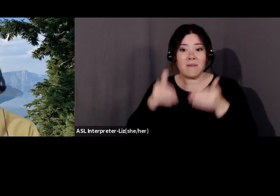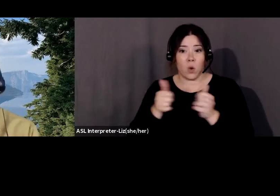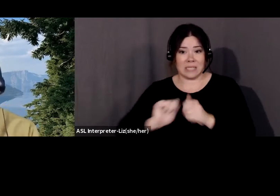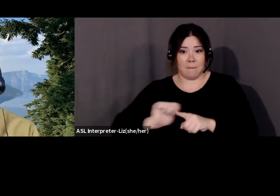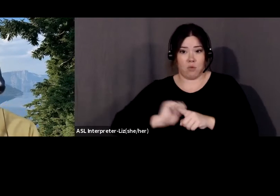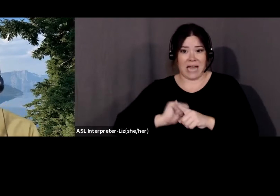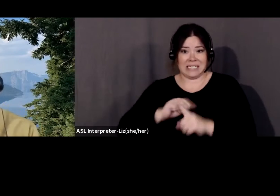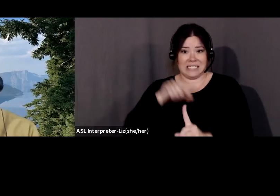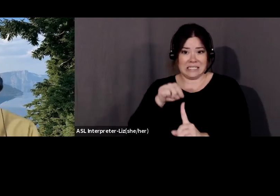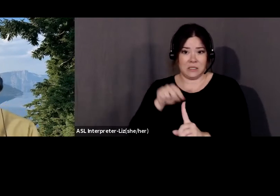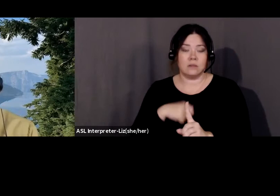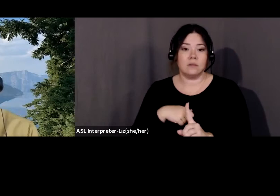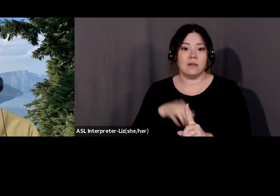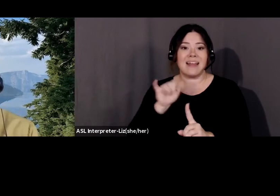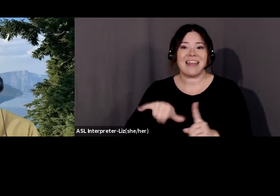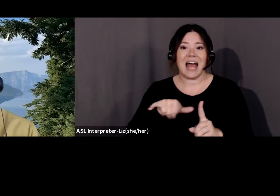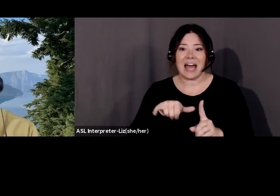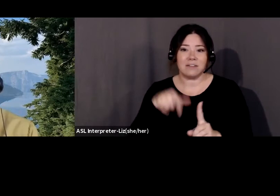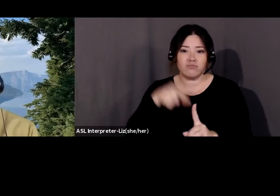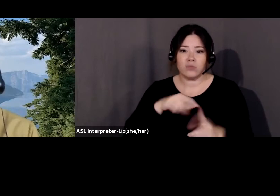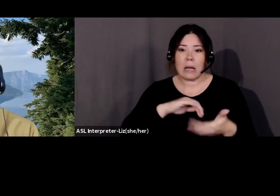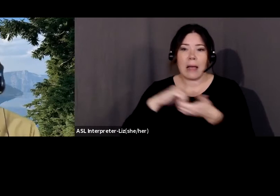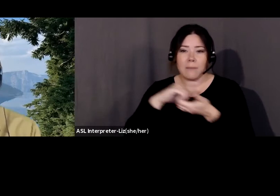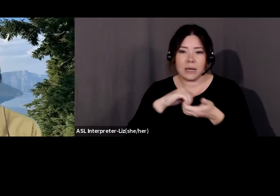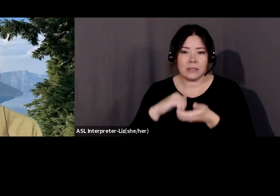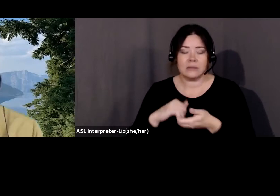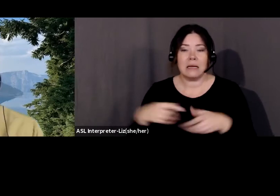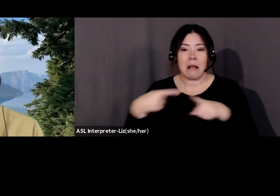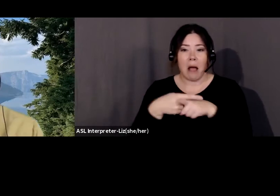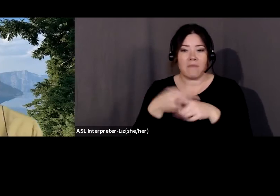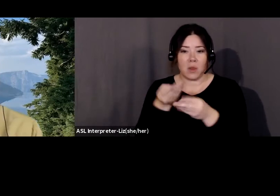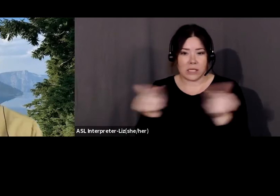about collaboration and conflict resolution. And if you